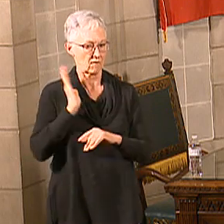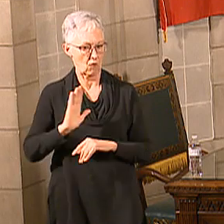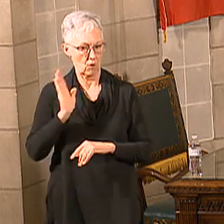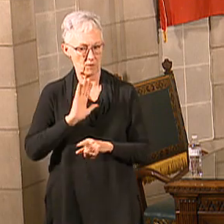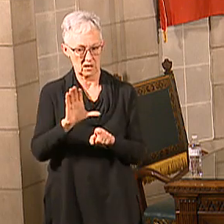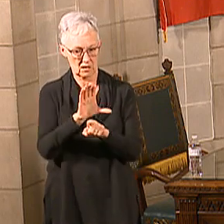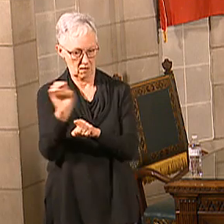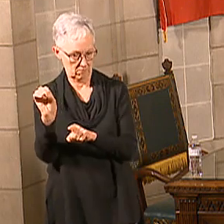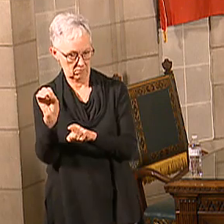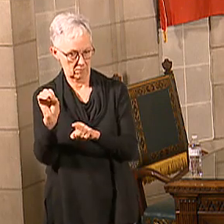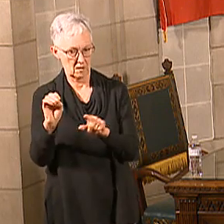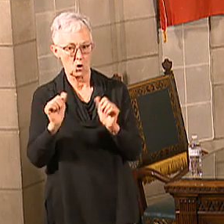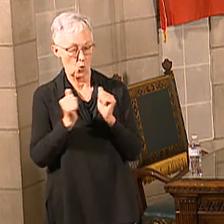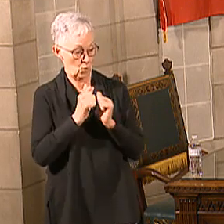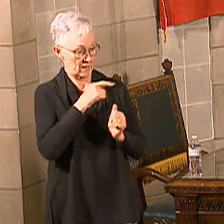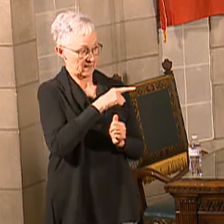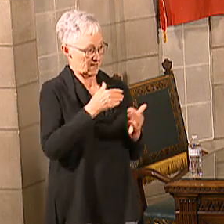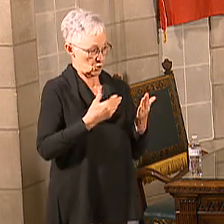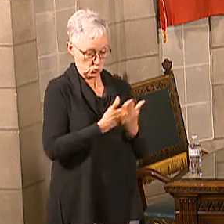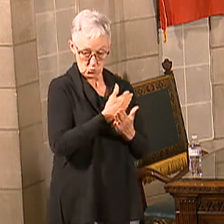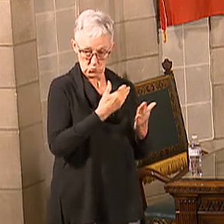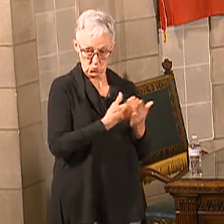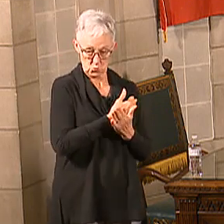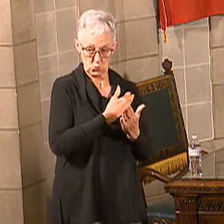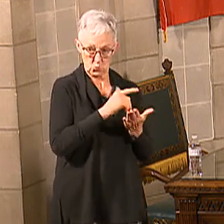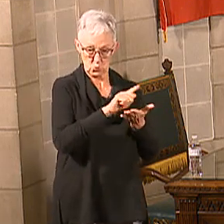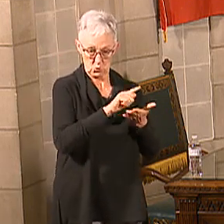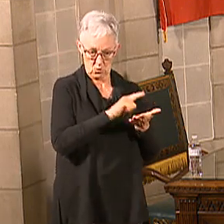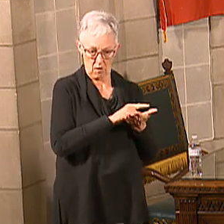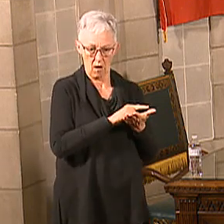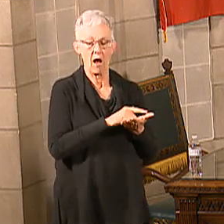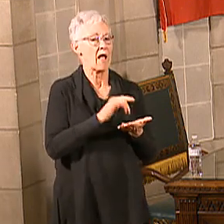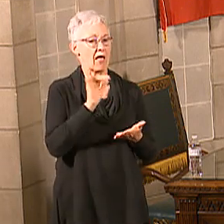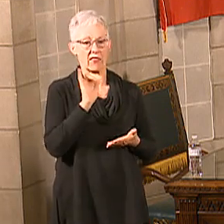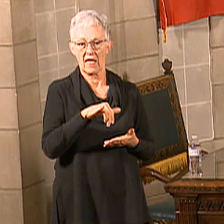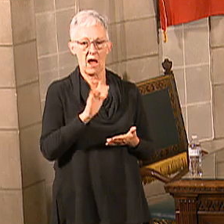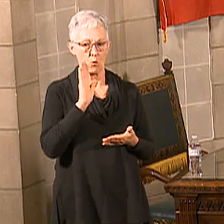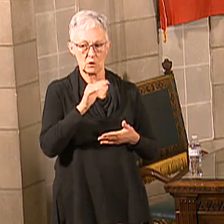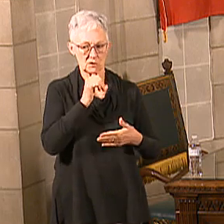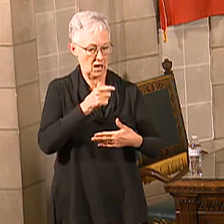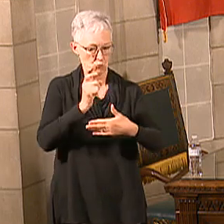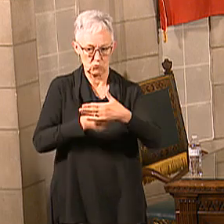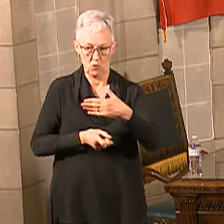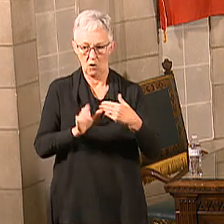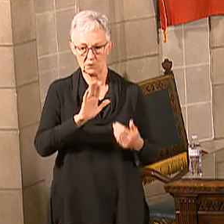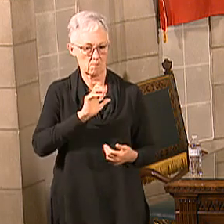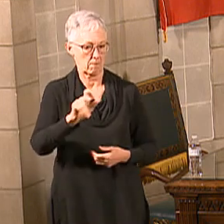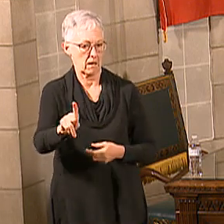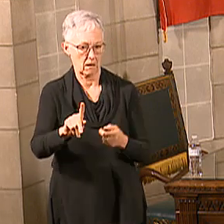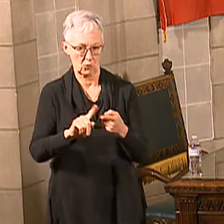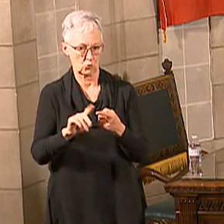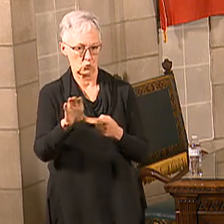Order 2004, that non-charging provision will carry out through August 1st.